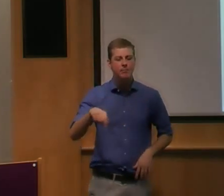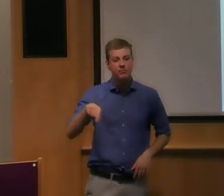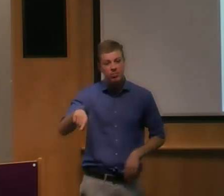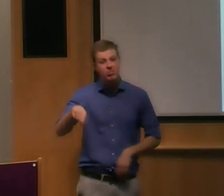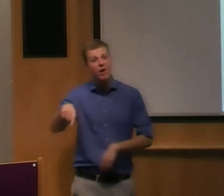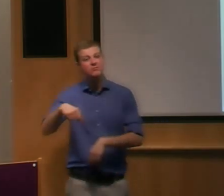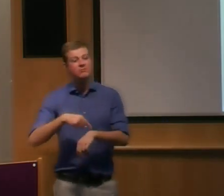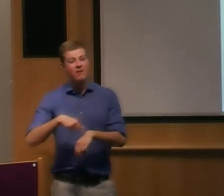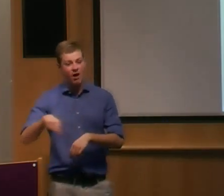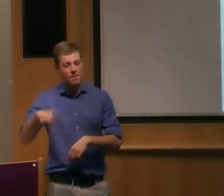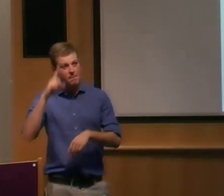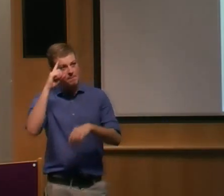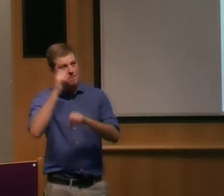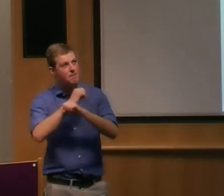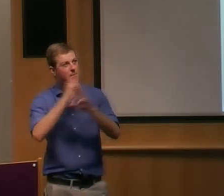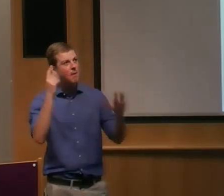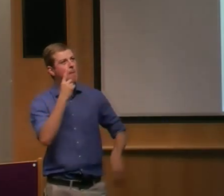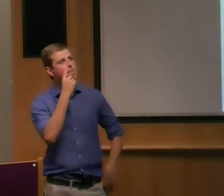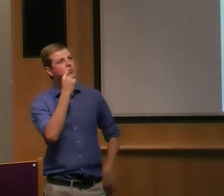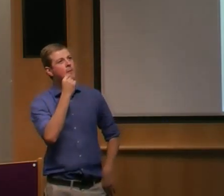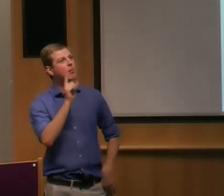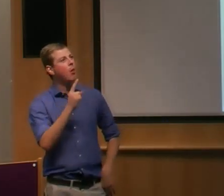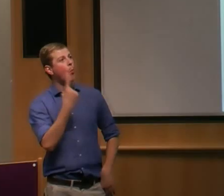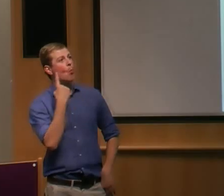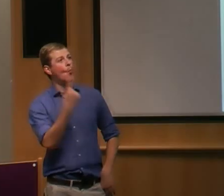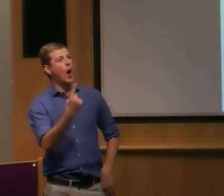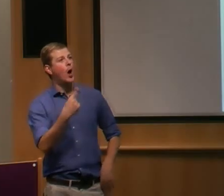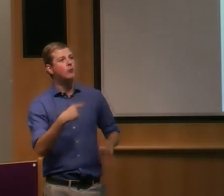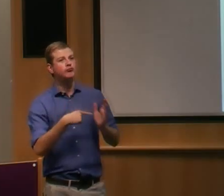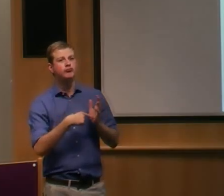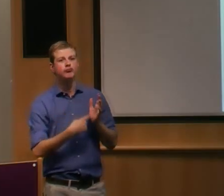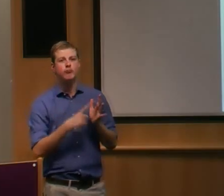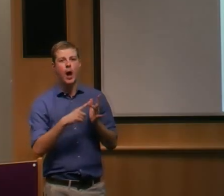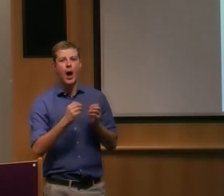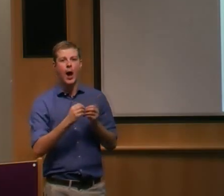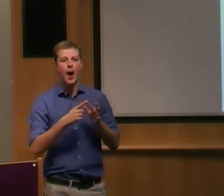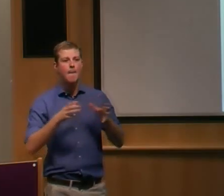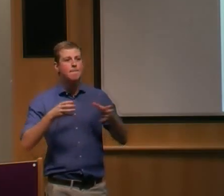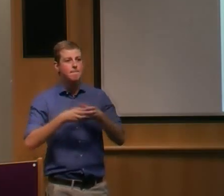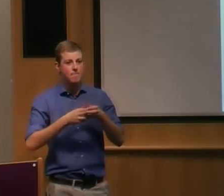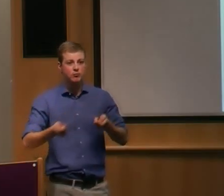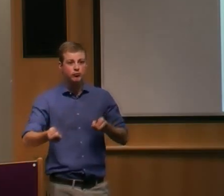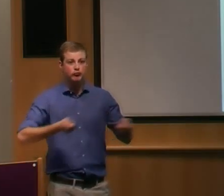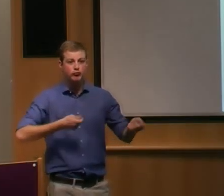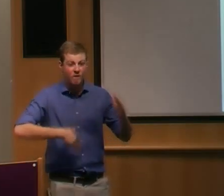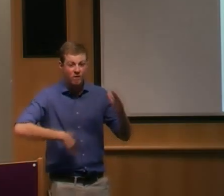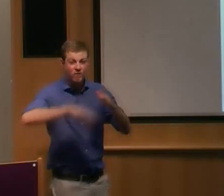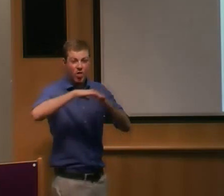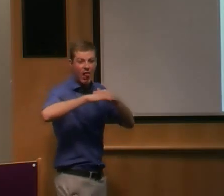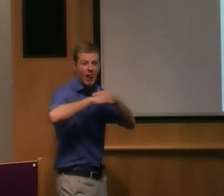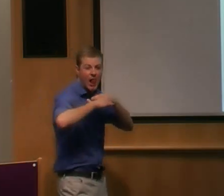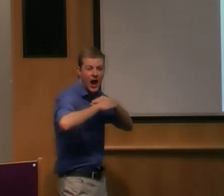happened since caveman times. As soon as I thought, is it possible that we aren't the only tribe,